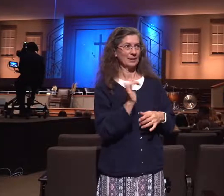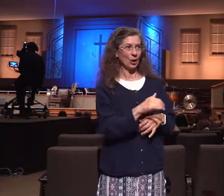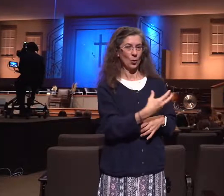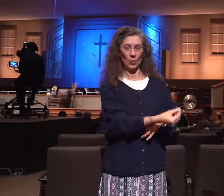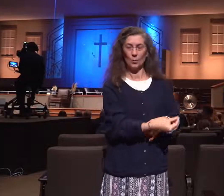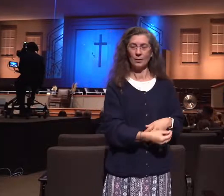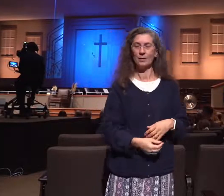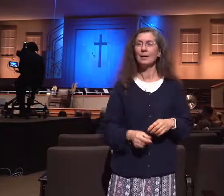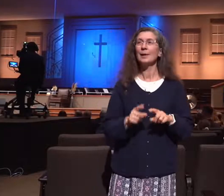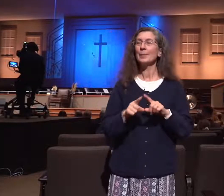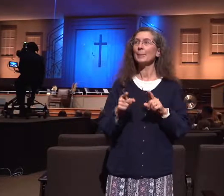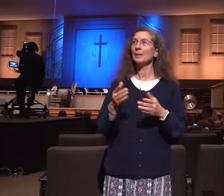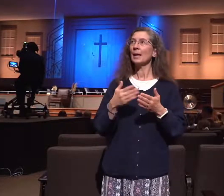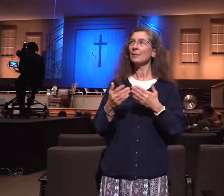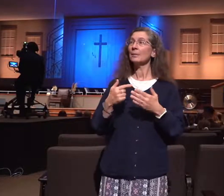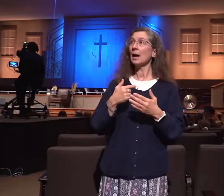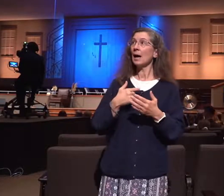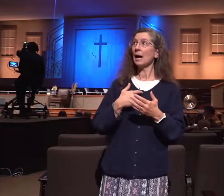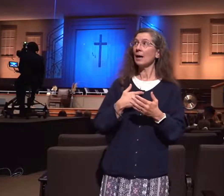to give. We get to give.